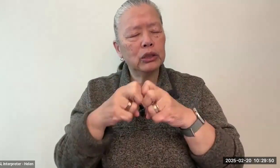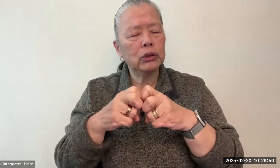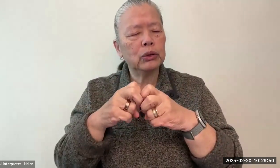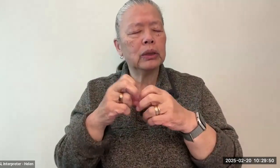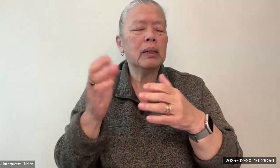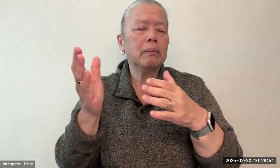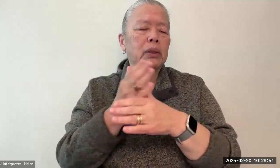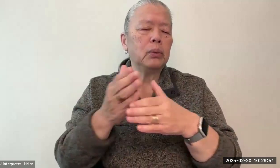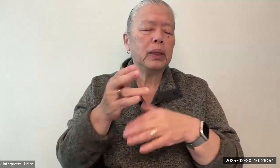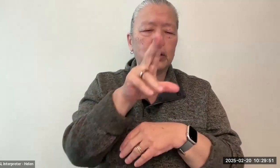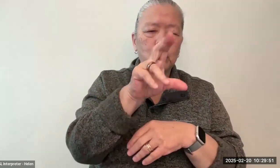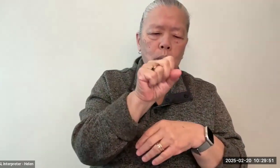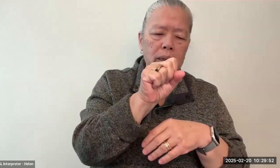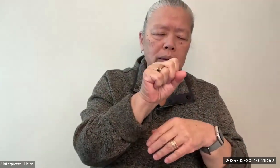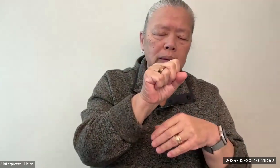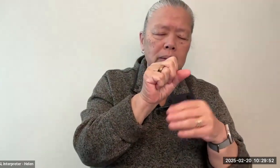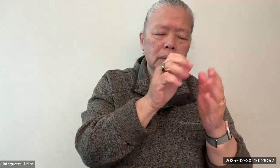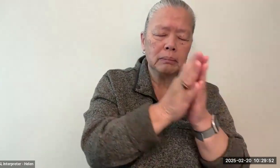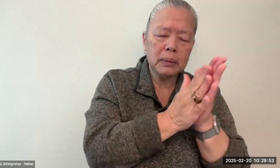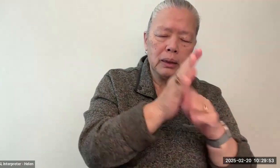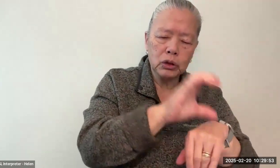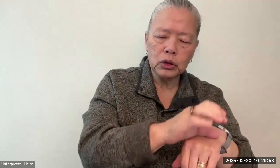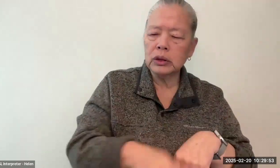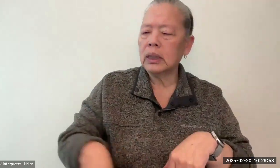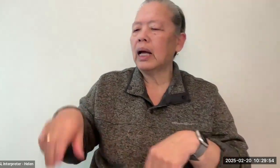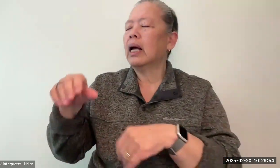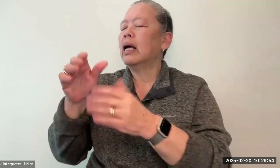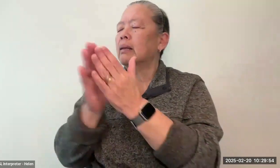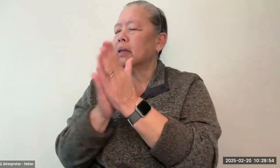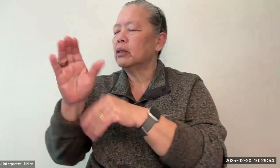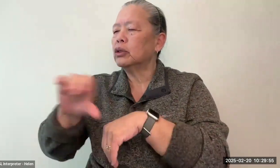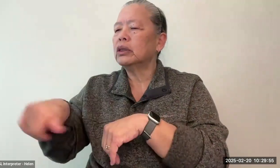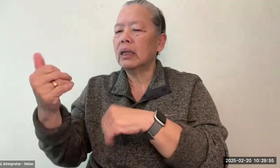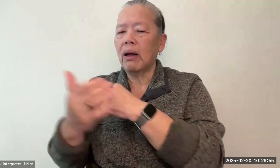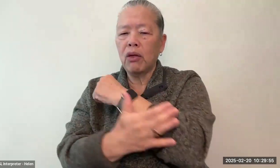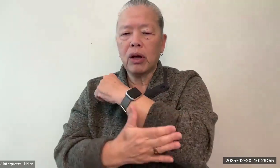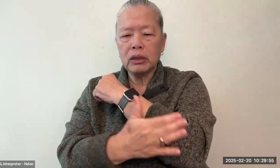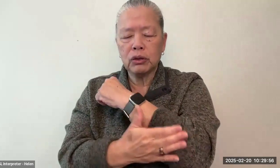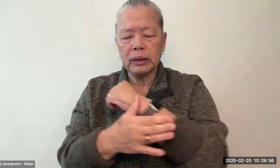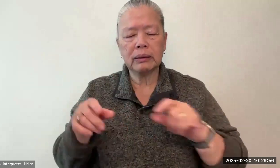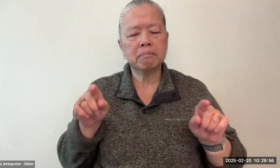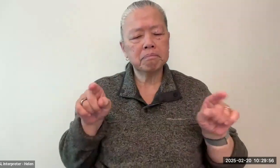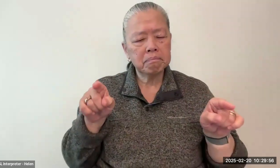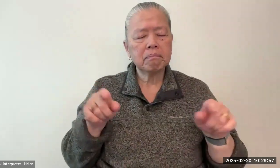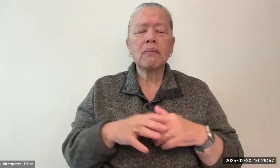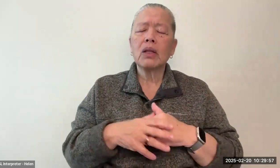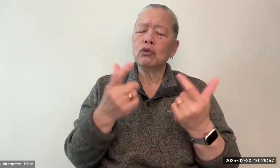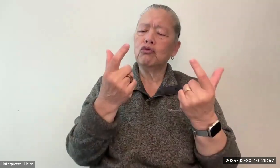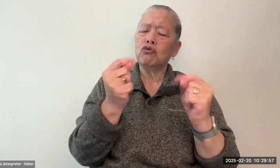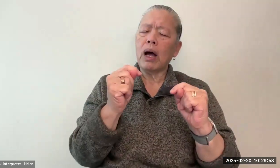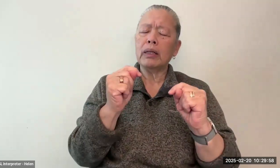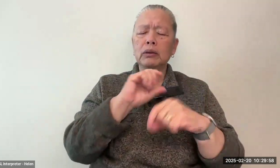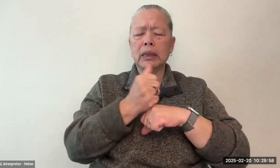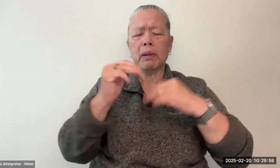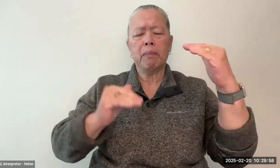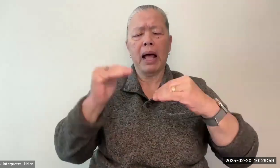in the United States and the Methodist Church in other countries. In doing so, it was intended to balance the principles of